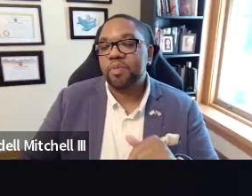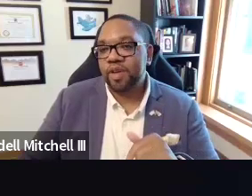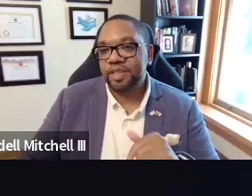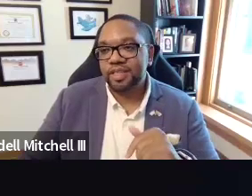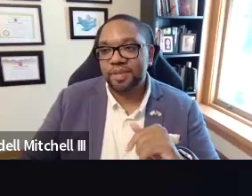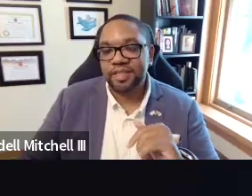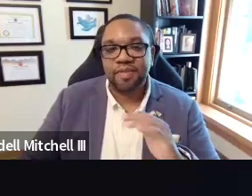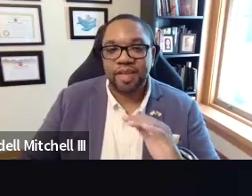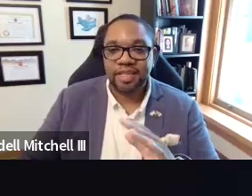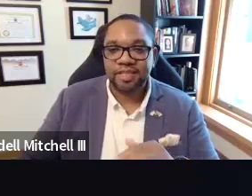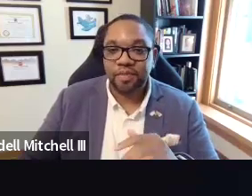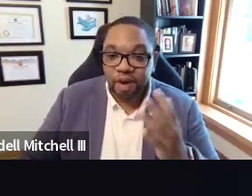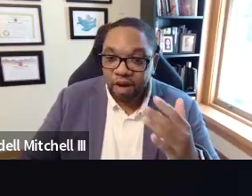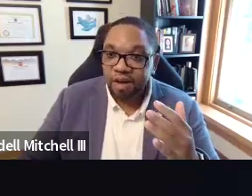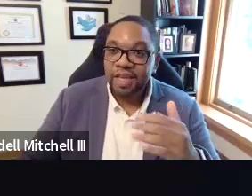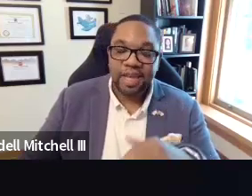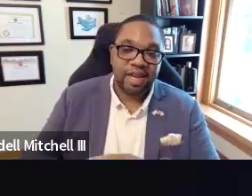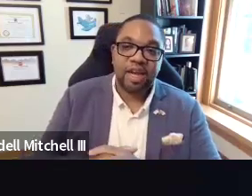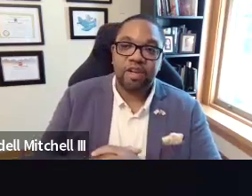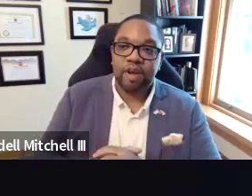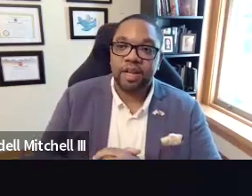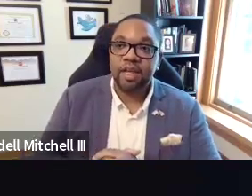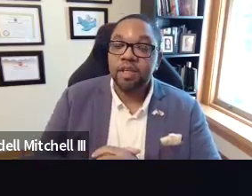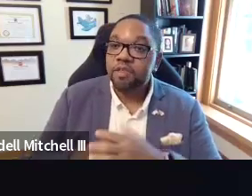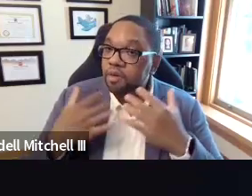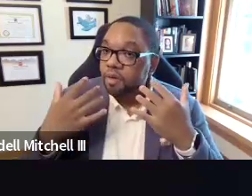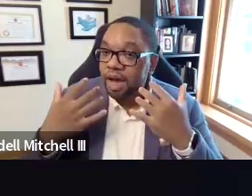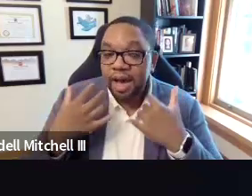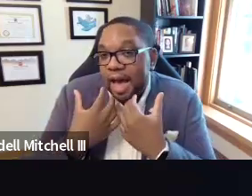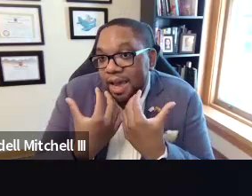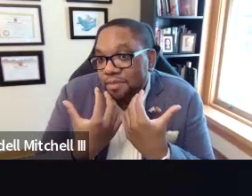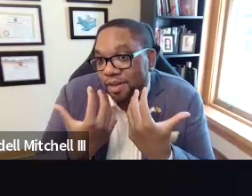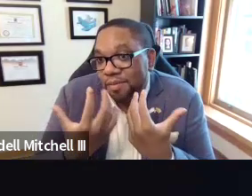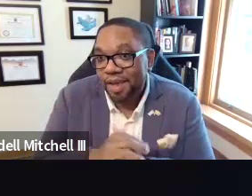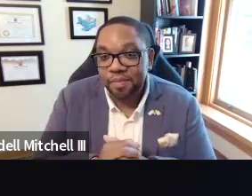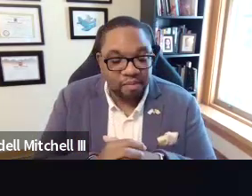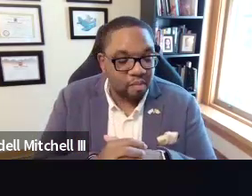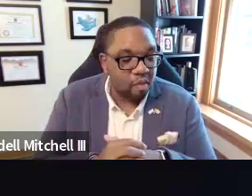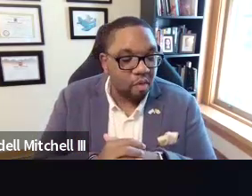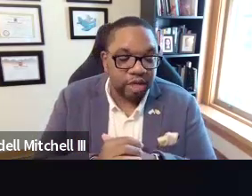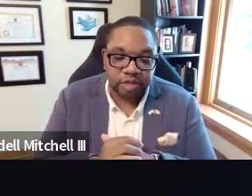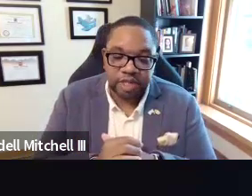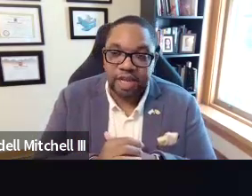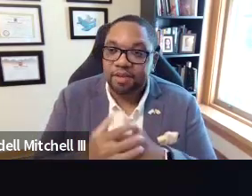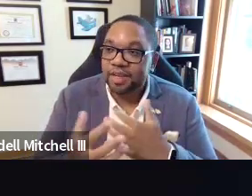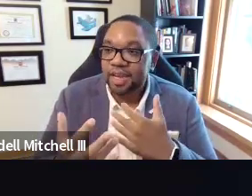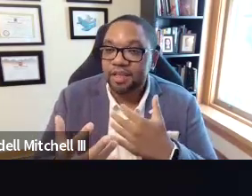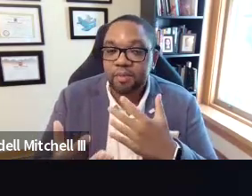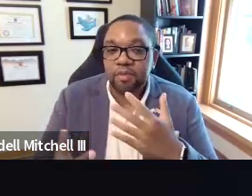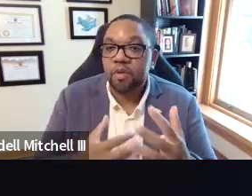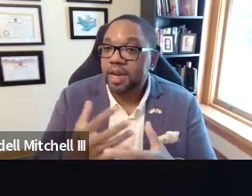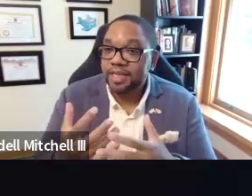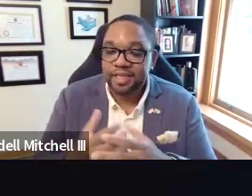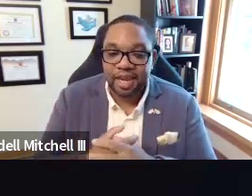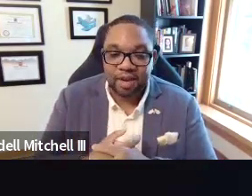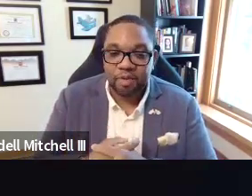terms and provisions, some of the stuff that tends to fall in a contract. So I, you know, am more interested in getting some